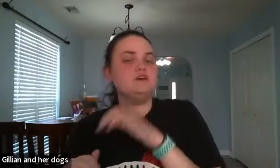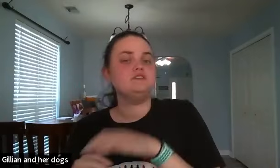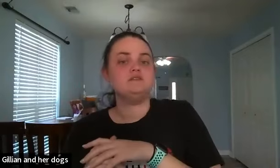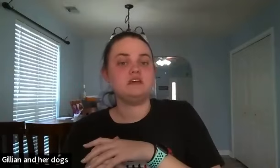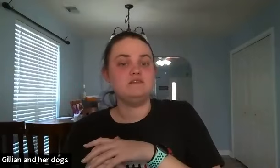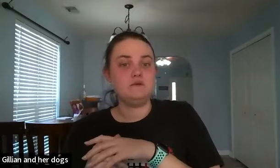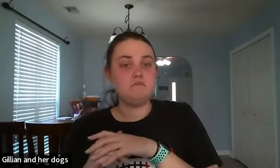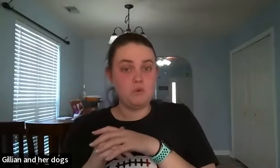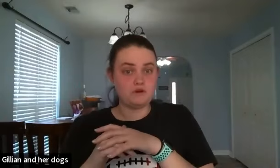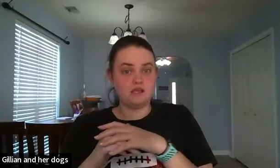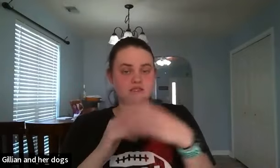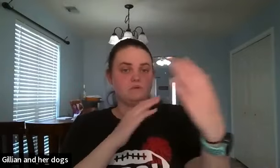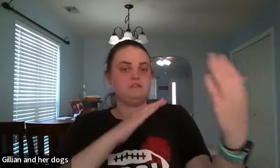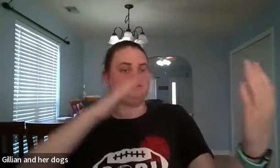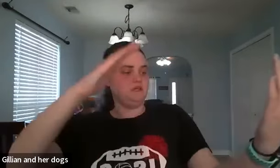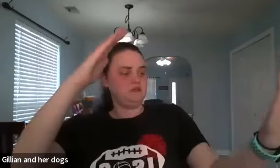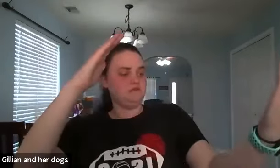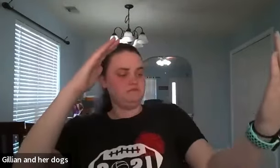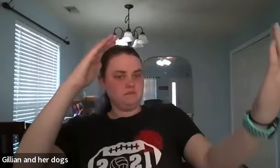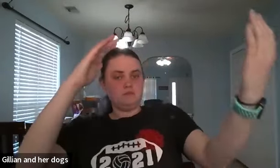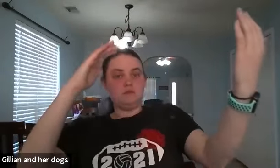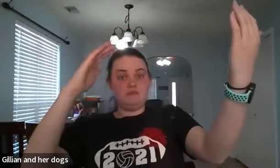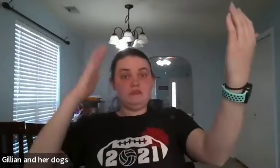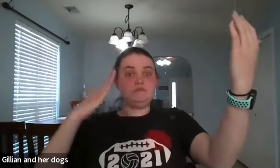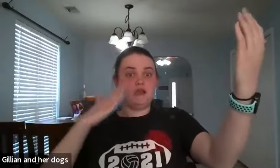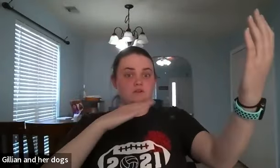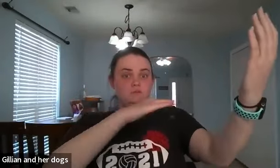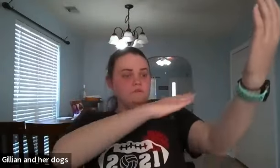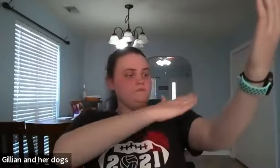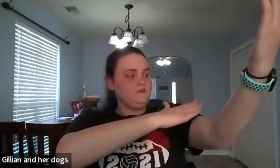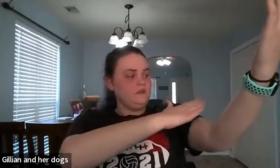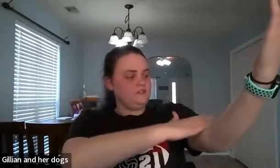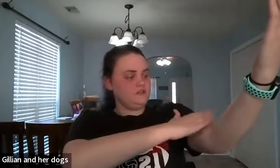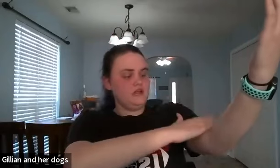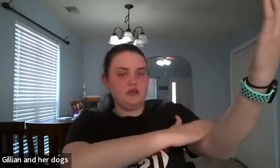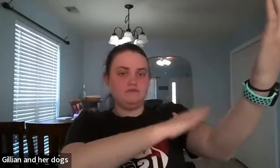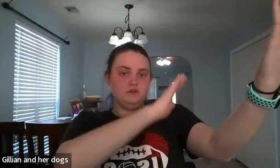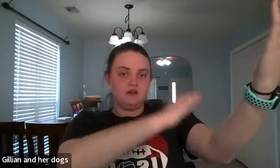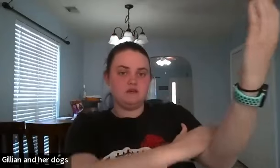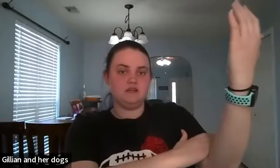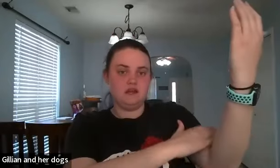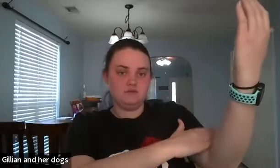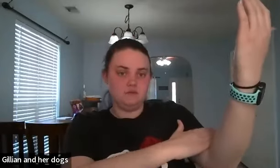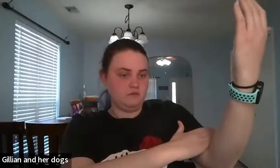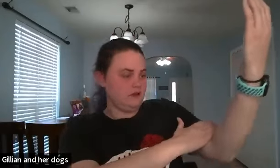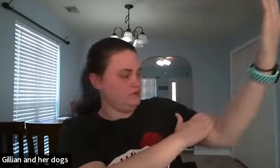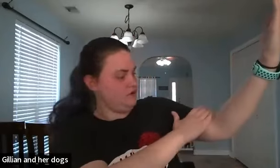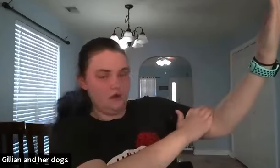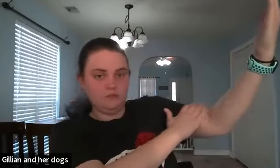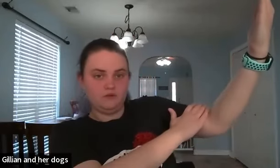So the sign for morning is going to be, I'm going to lean back a little more. Is you're gonna have your non-dominant kind of right where your elbow, like